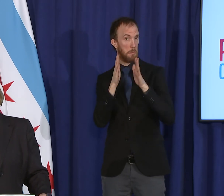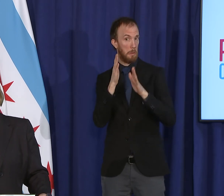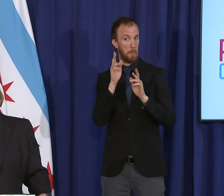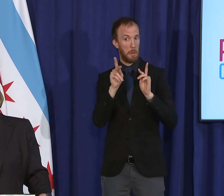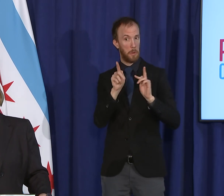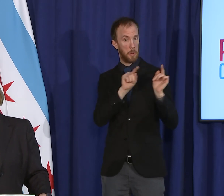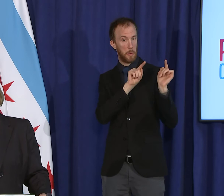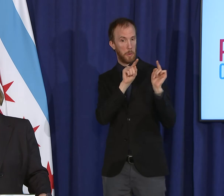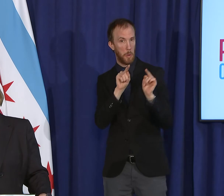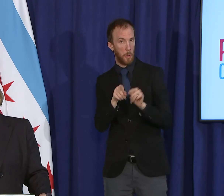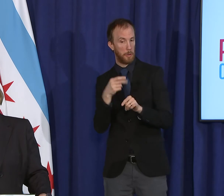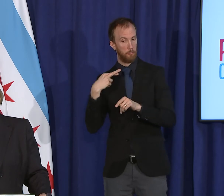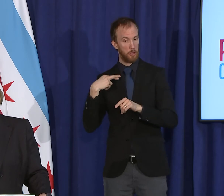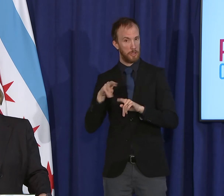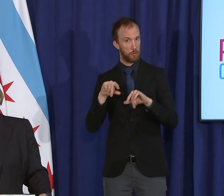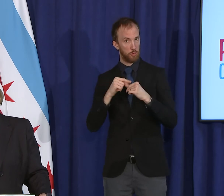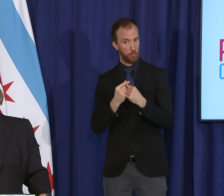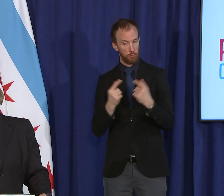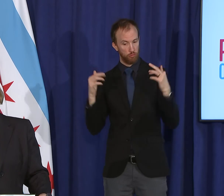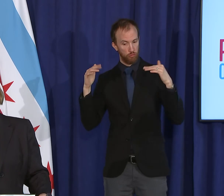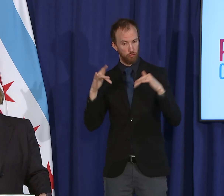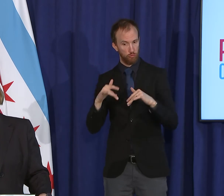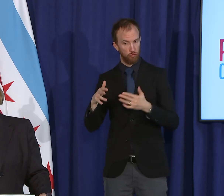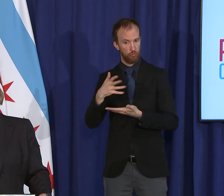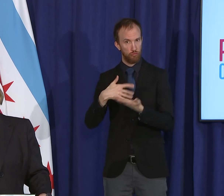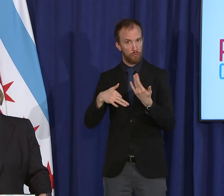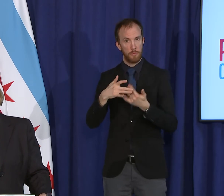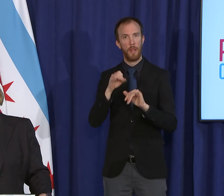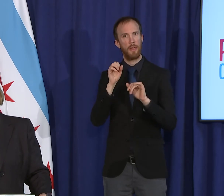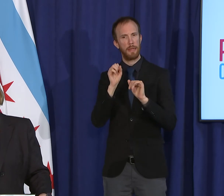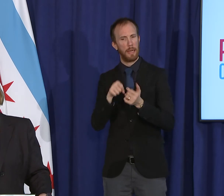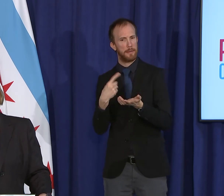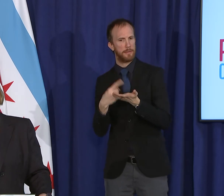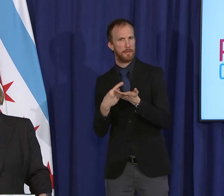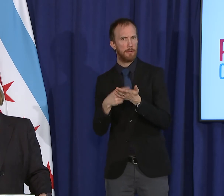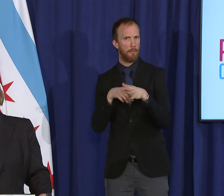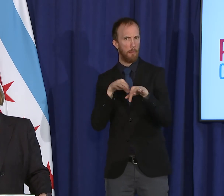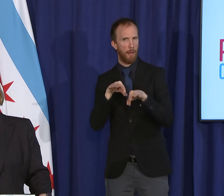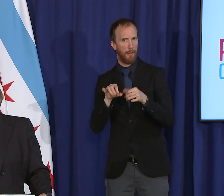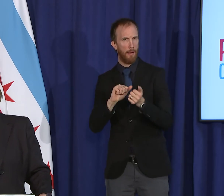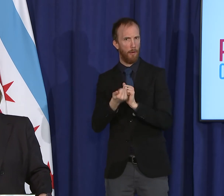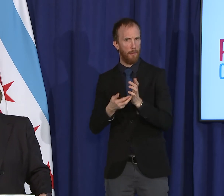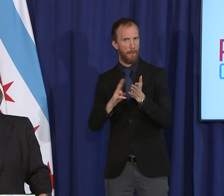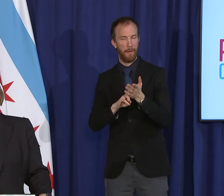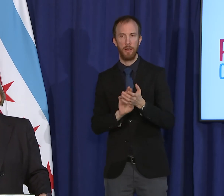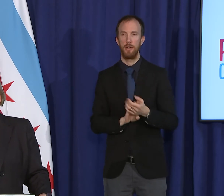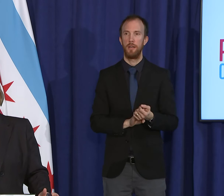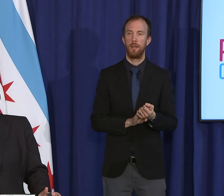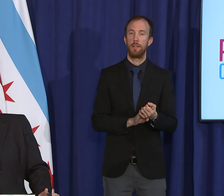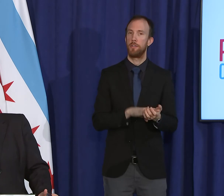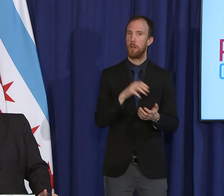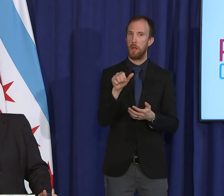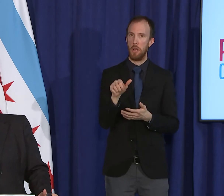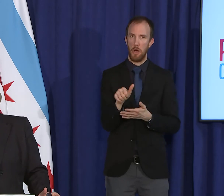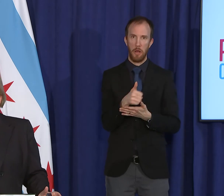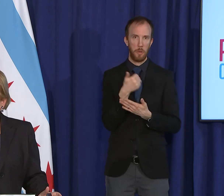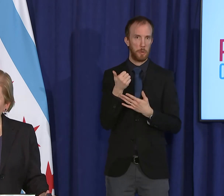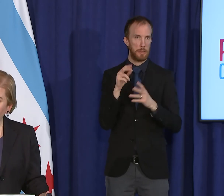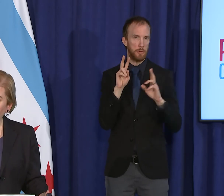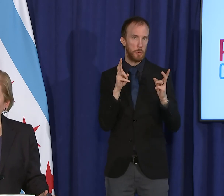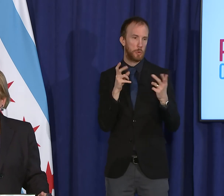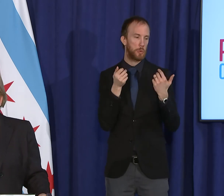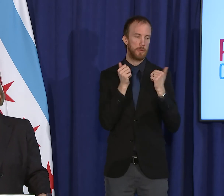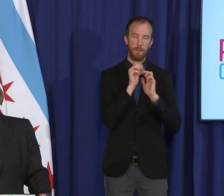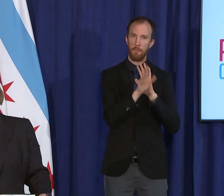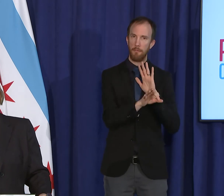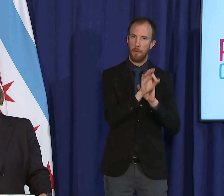encouraging them to also think about ways to help get their seniors signed up. We are doing a lot of matching related to where there are volunteers and